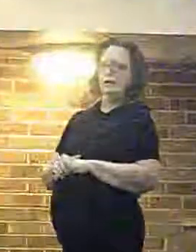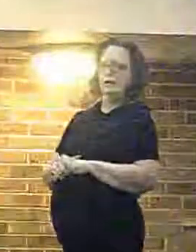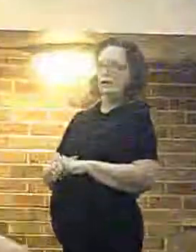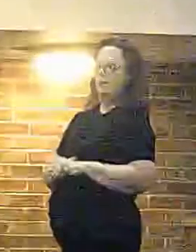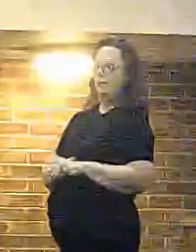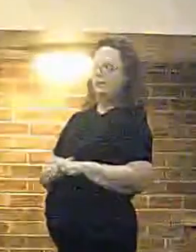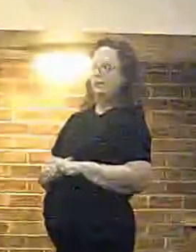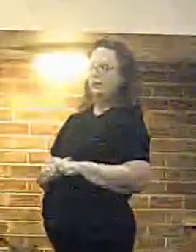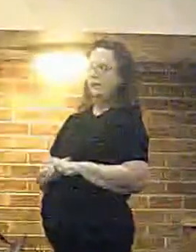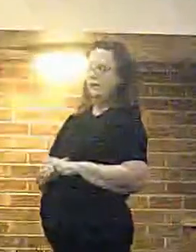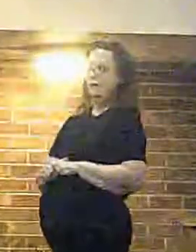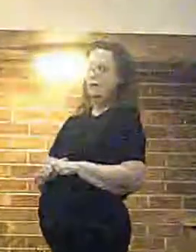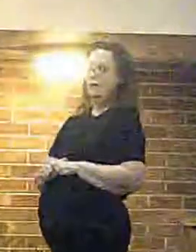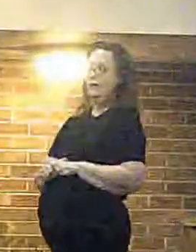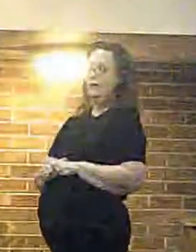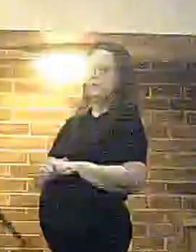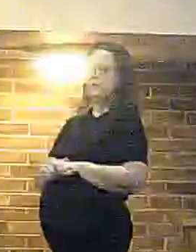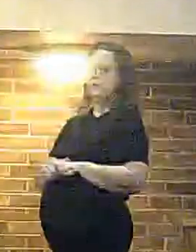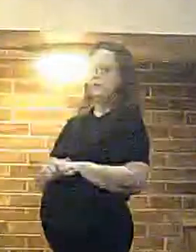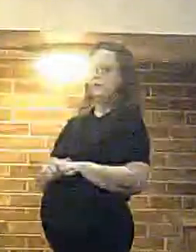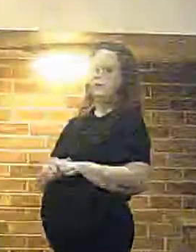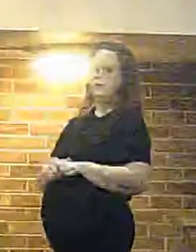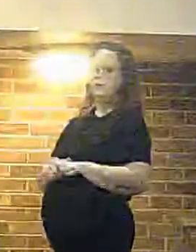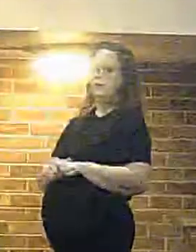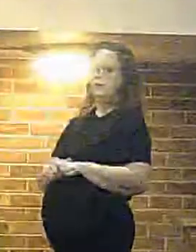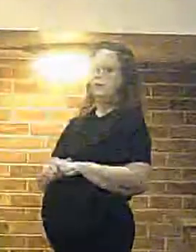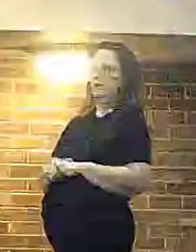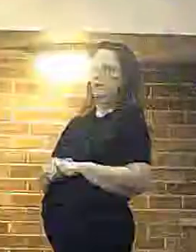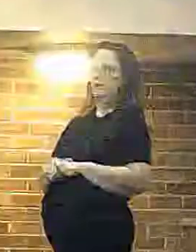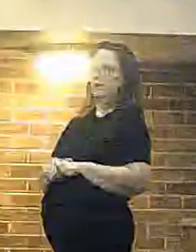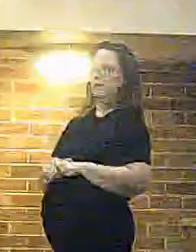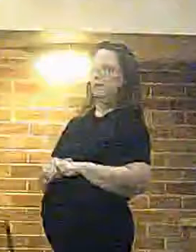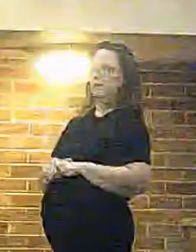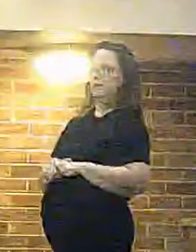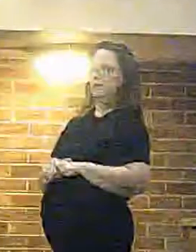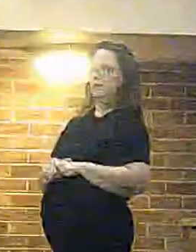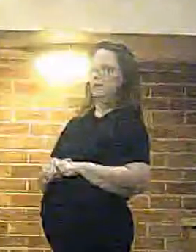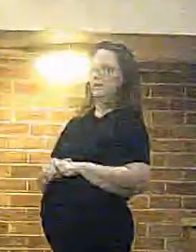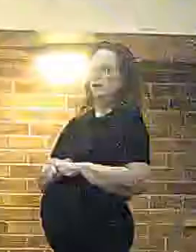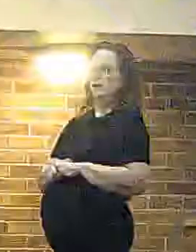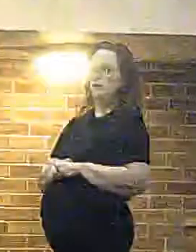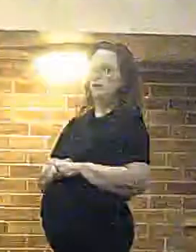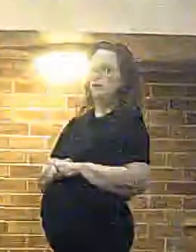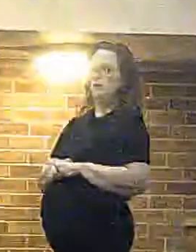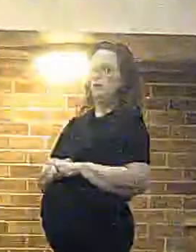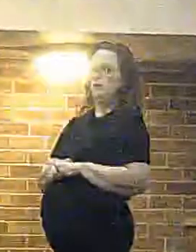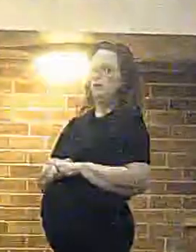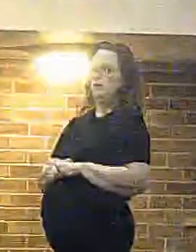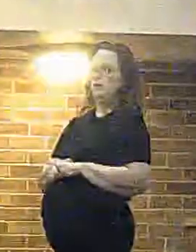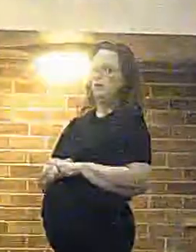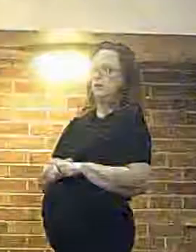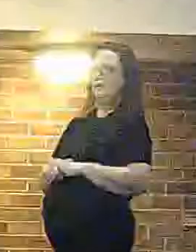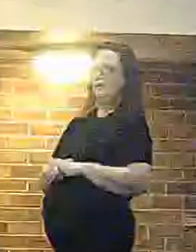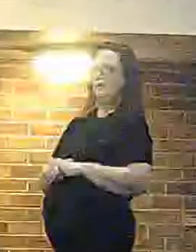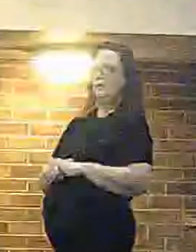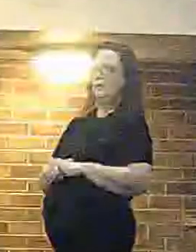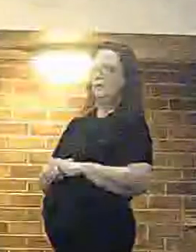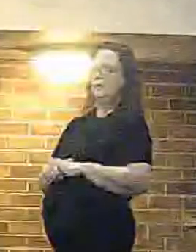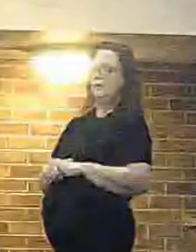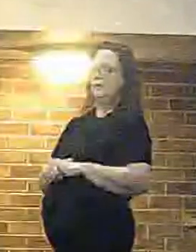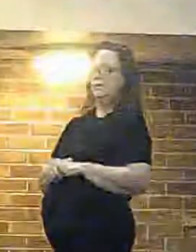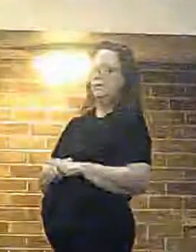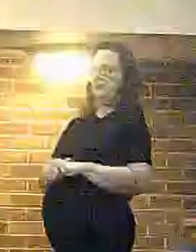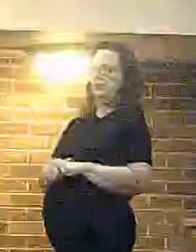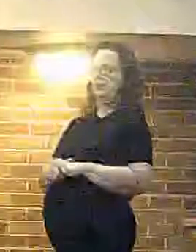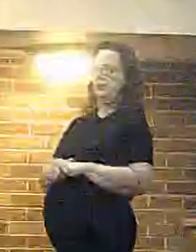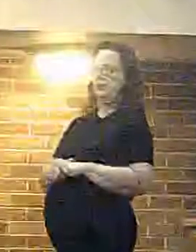please. You need to be polite to other people. And you spoke at both of them. Let other people speak now. I mentioned about the